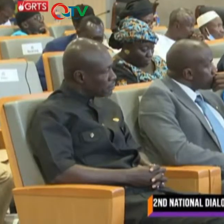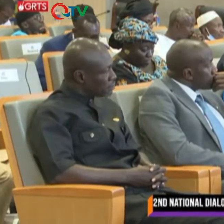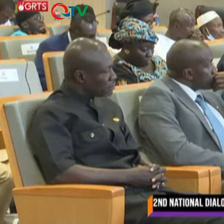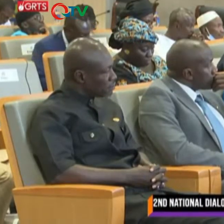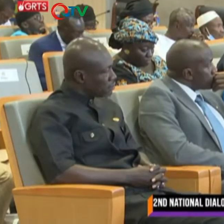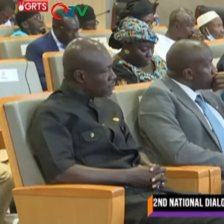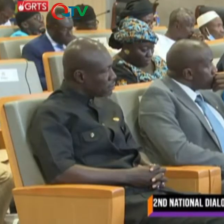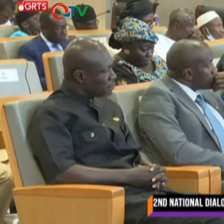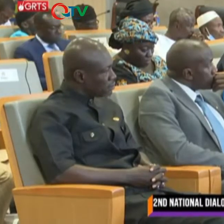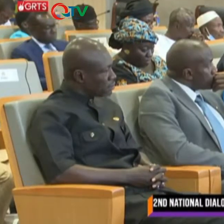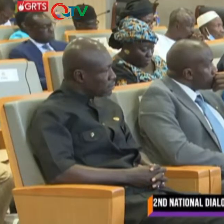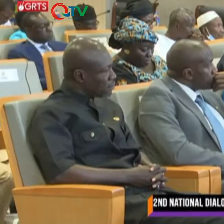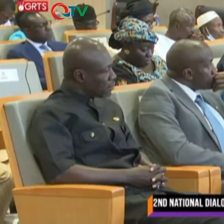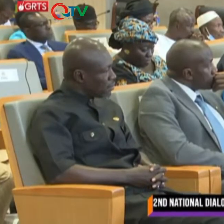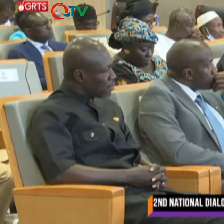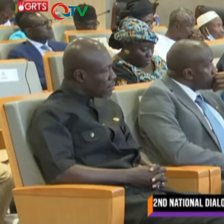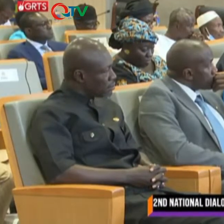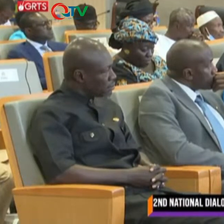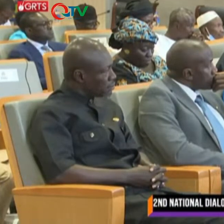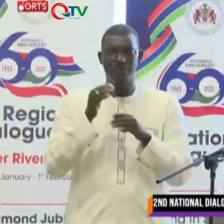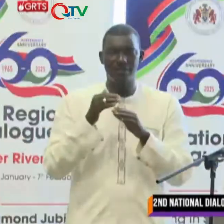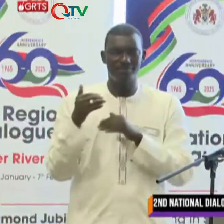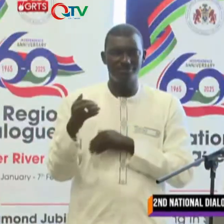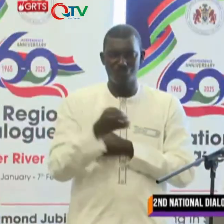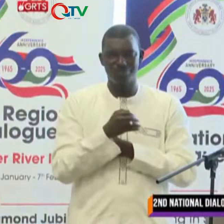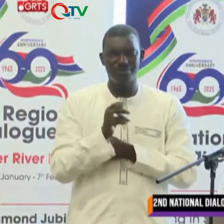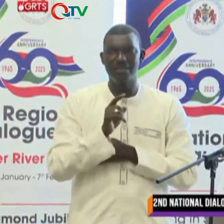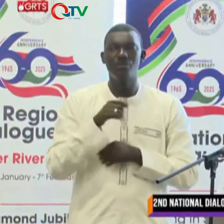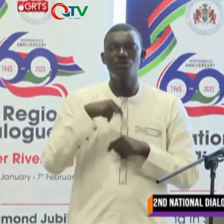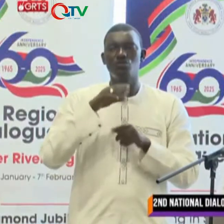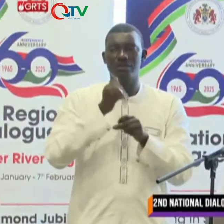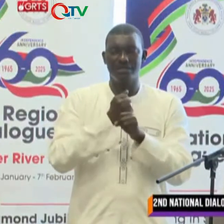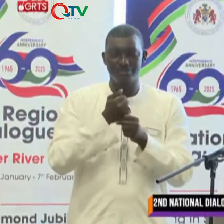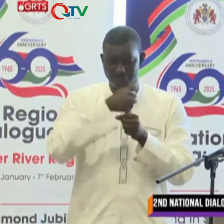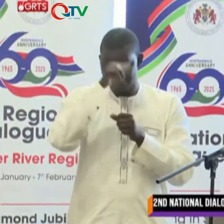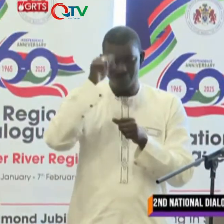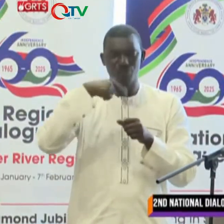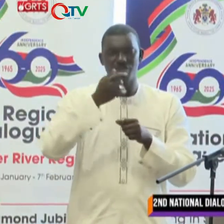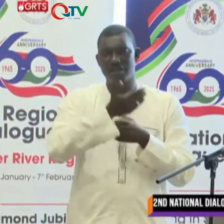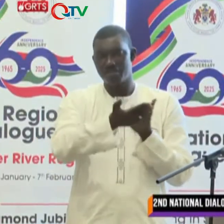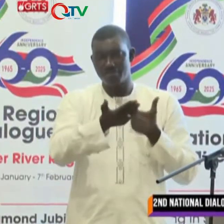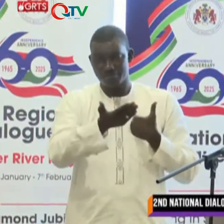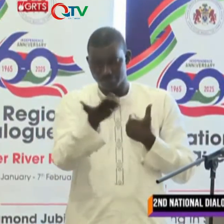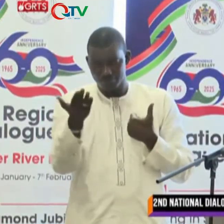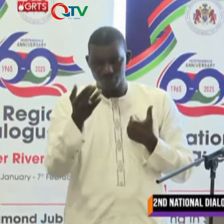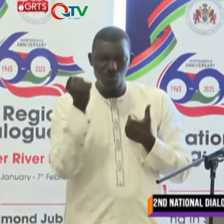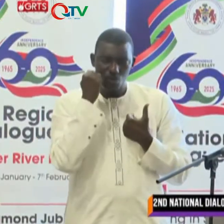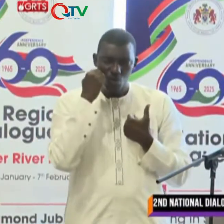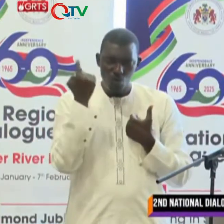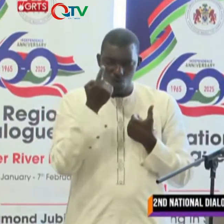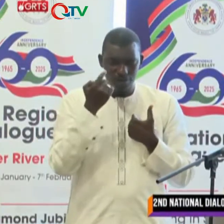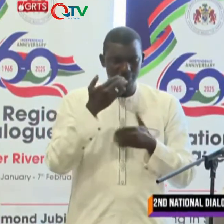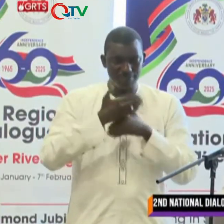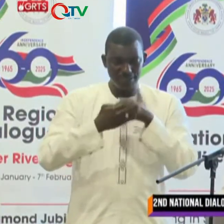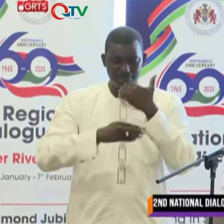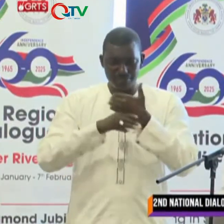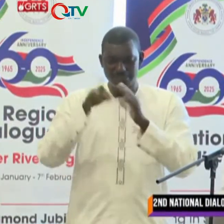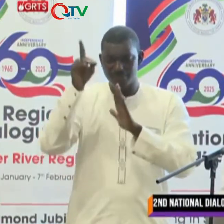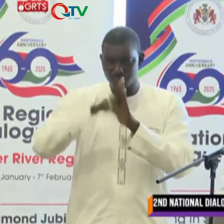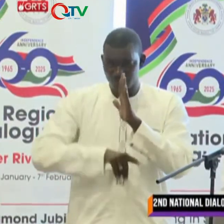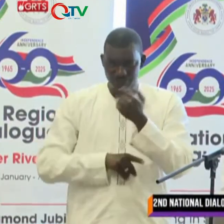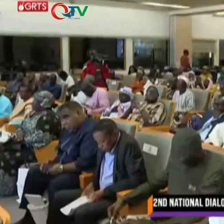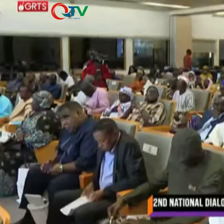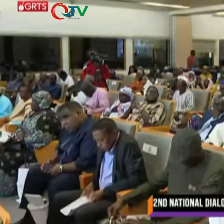themselves without reservations to the service of the people by not only embarking on infrastructural projects,